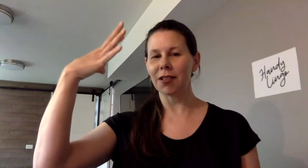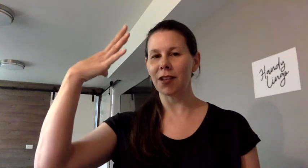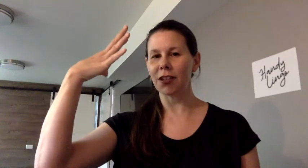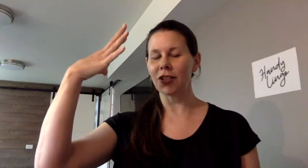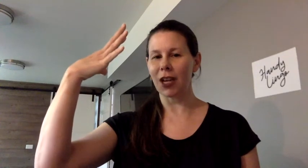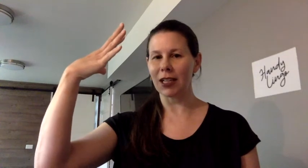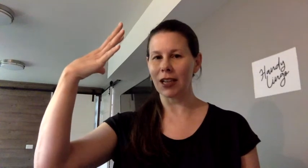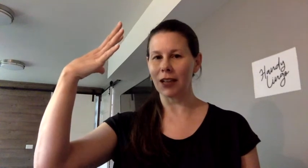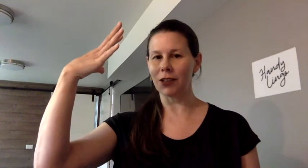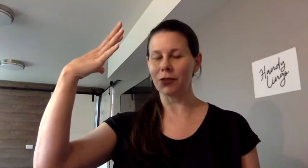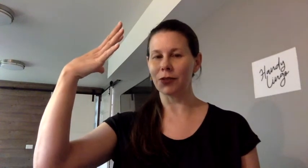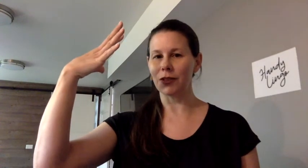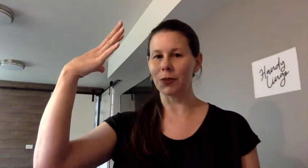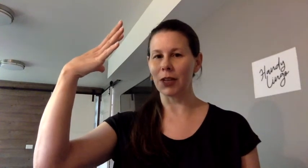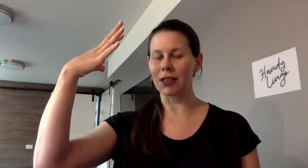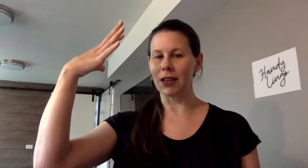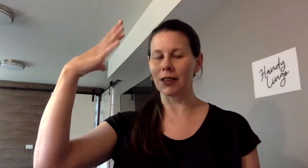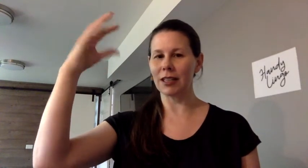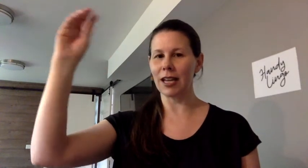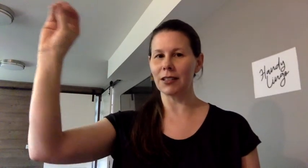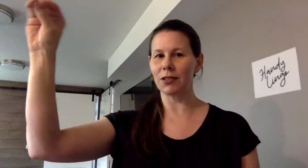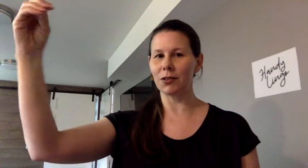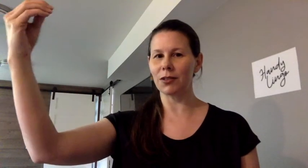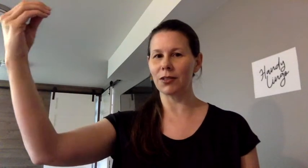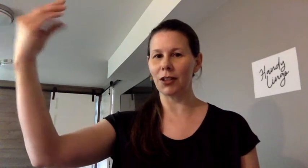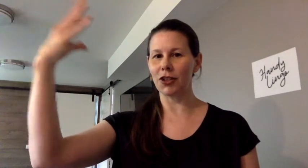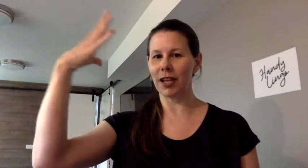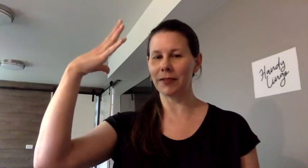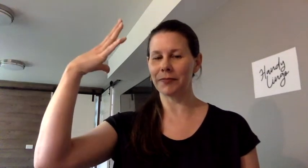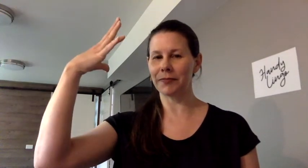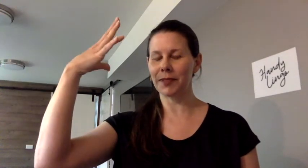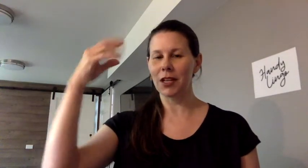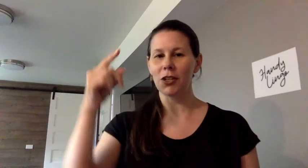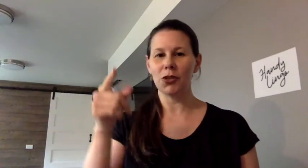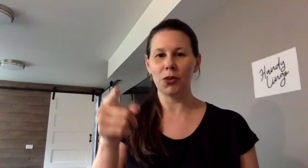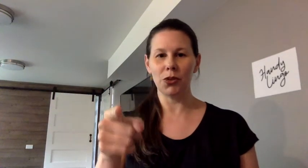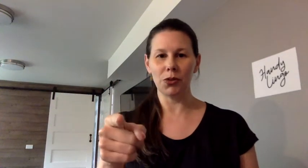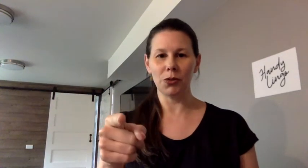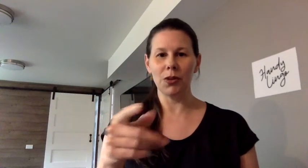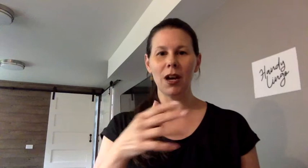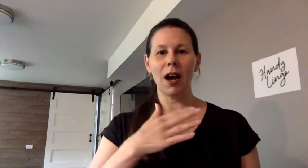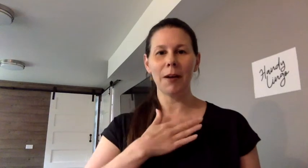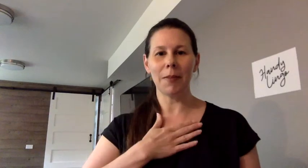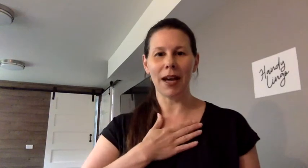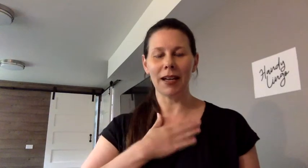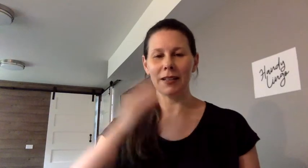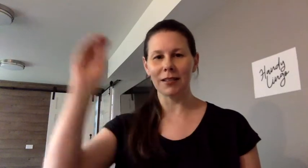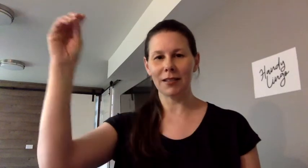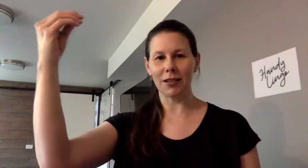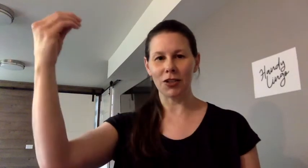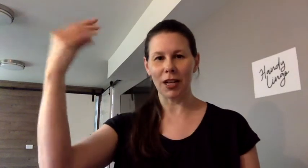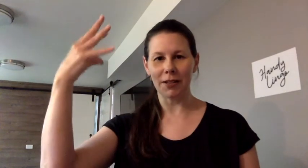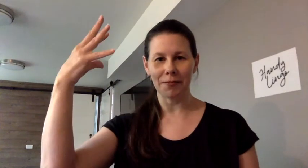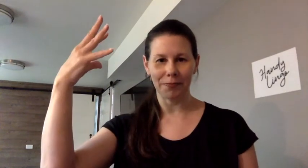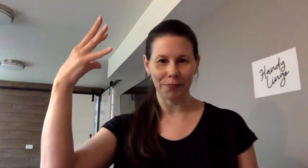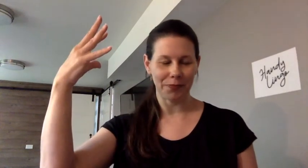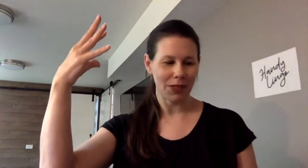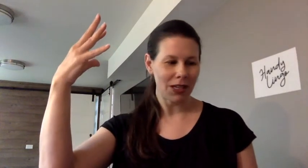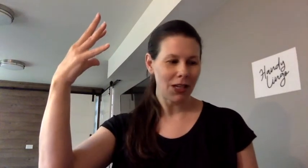sun is shining on you. Just bring it down like that. So sunshine. So you are my sunshine. So